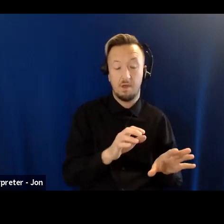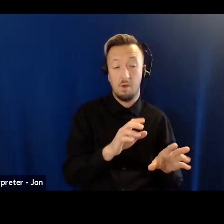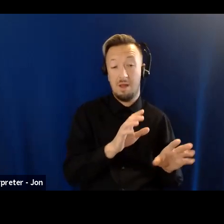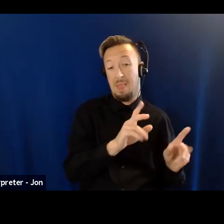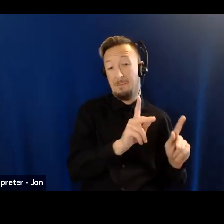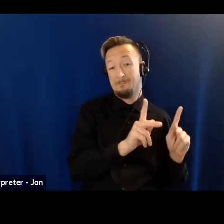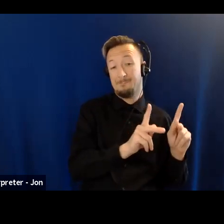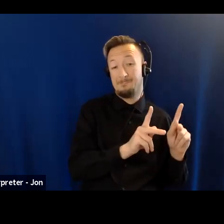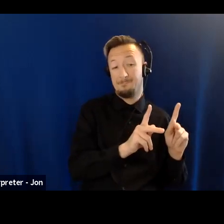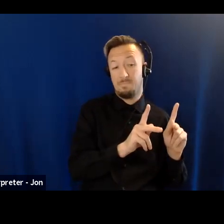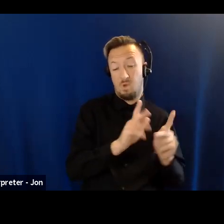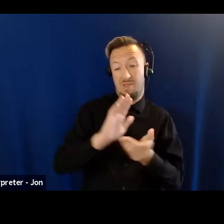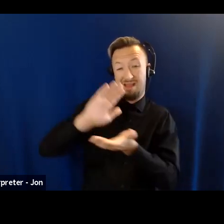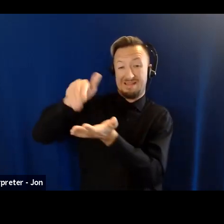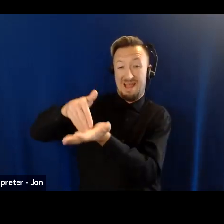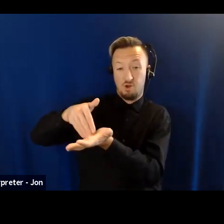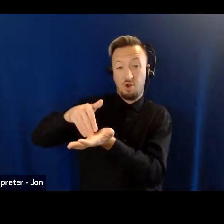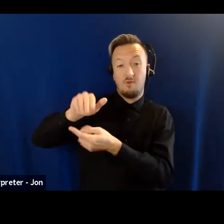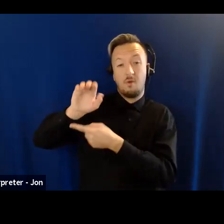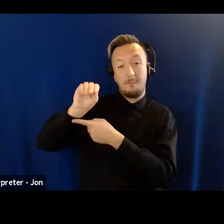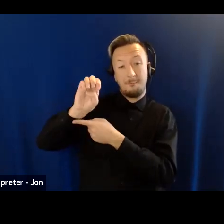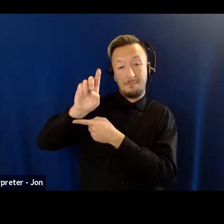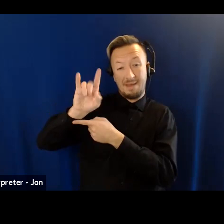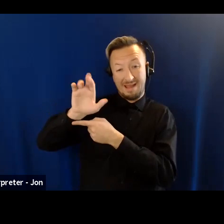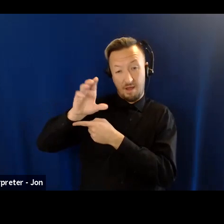for Medicare and Medicaid are,